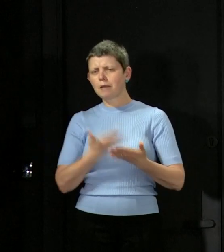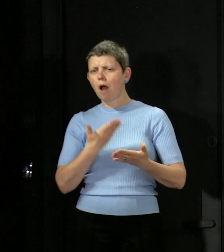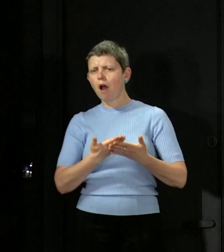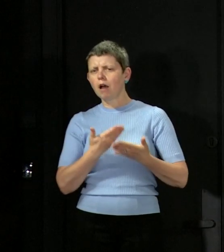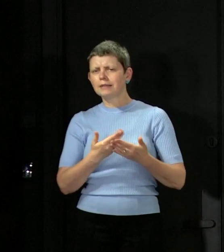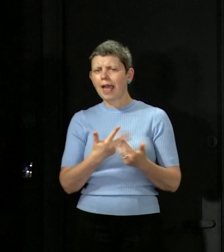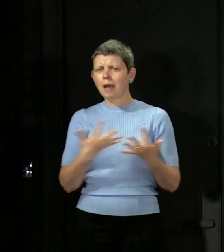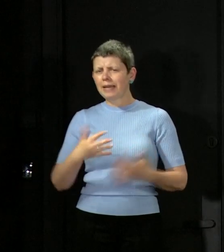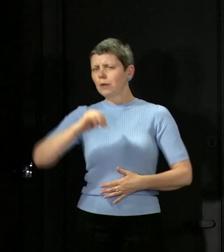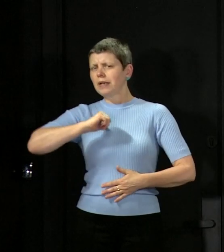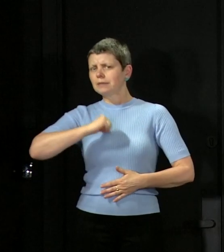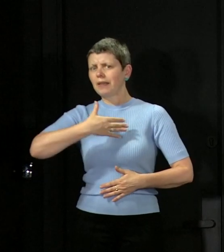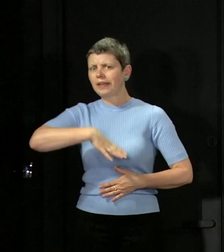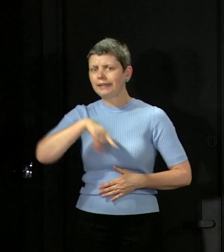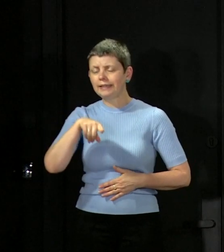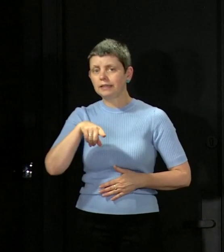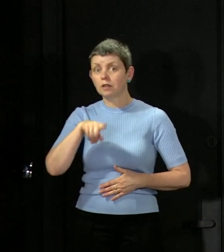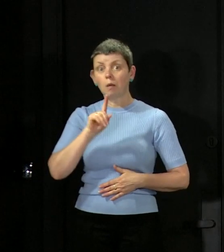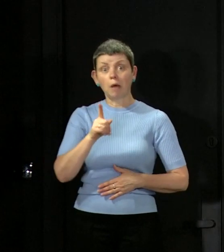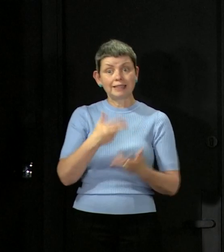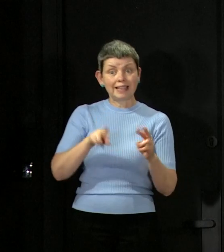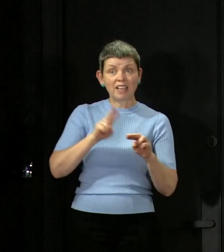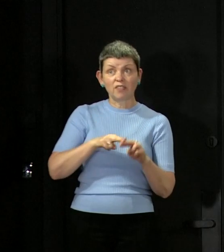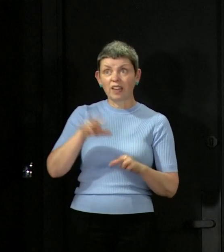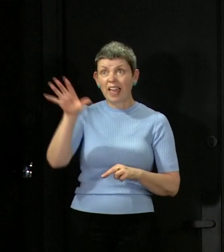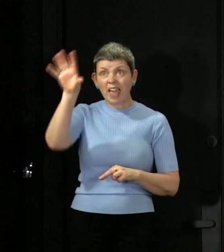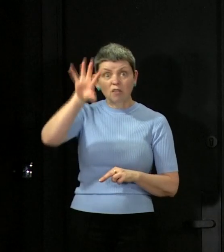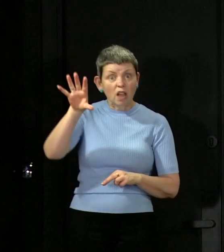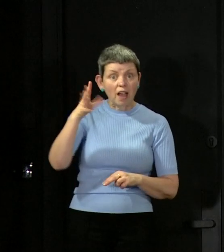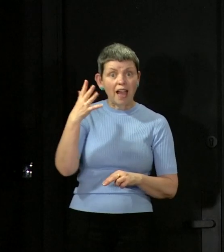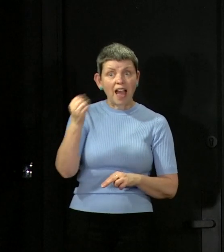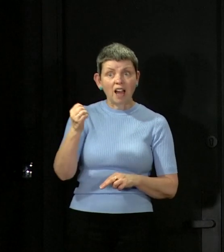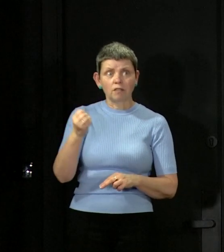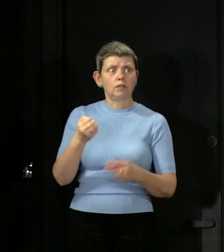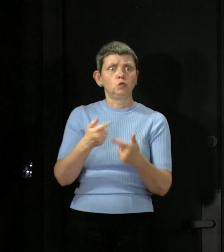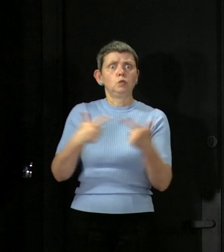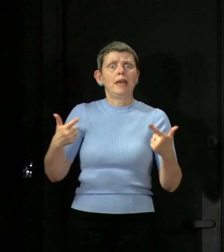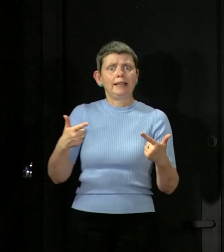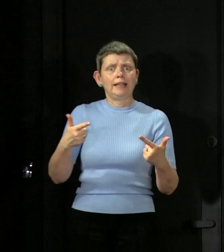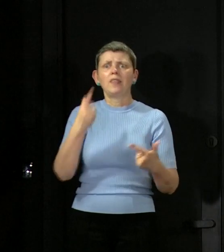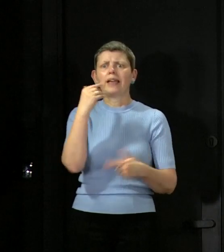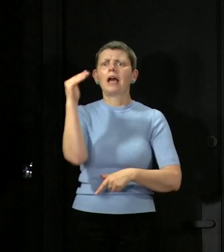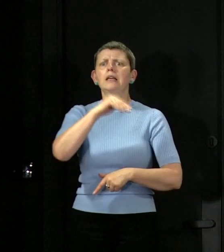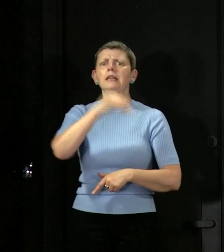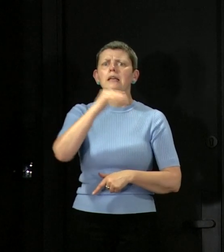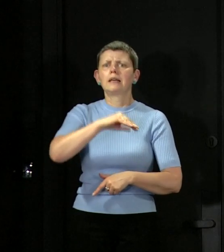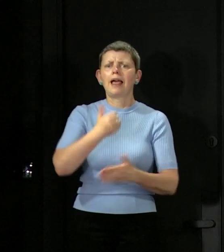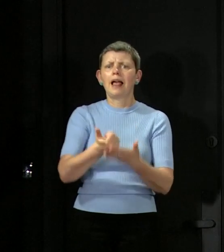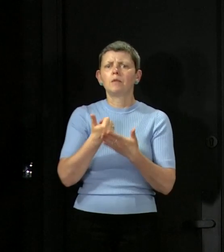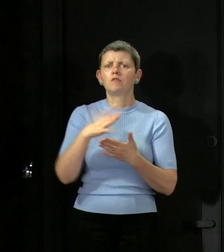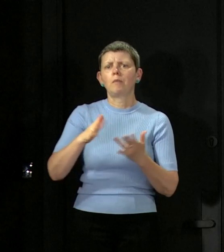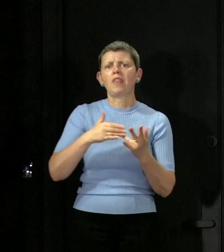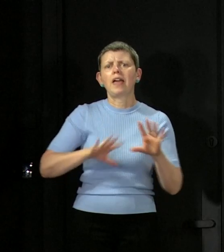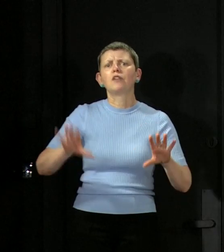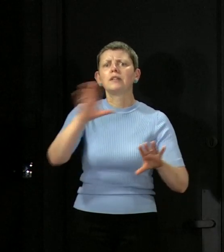next period, but any health board who had a greater demand would have the ability to call on resources from other health boards as well, and we